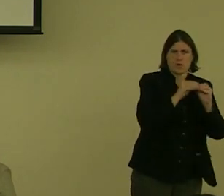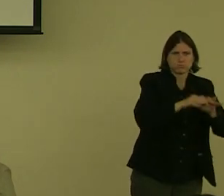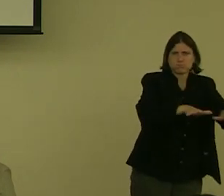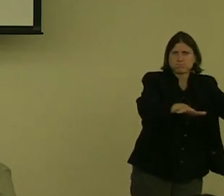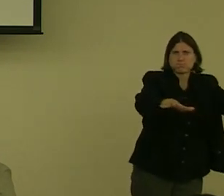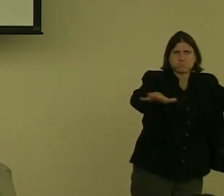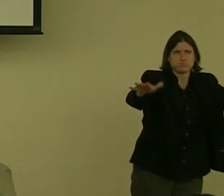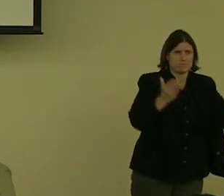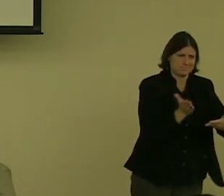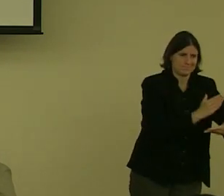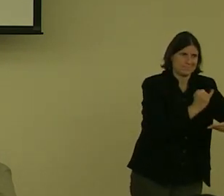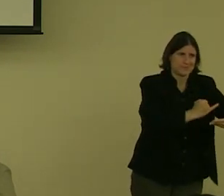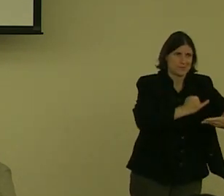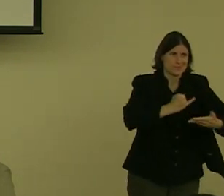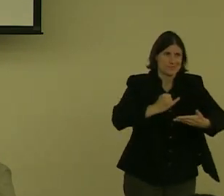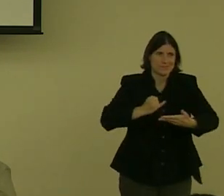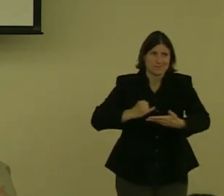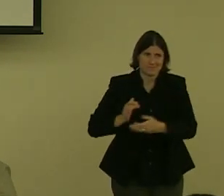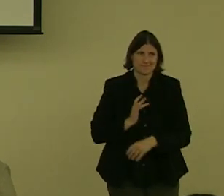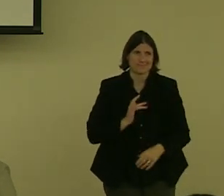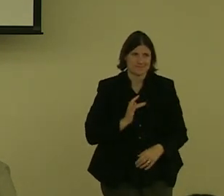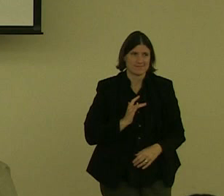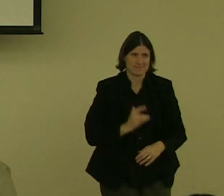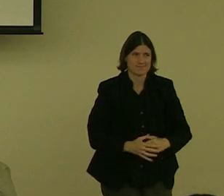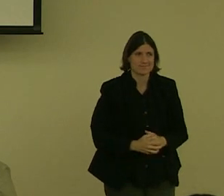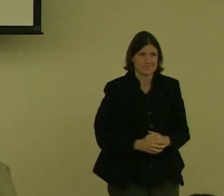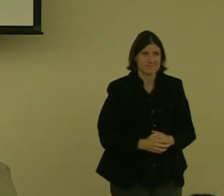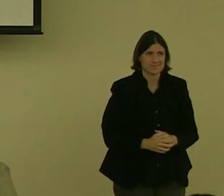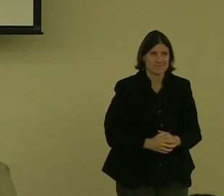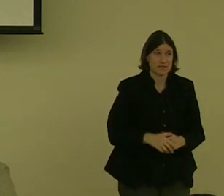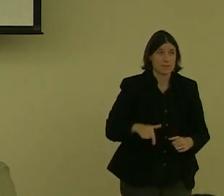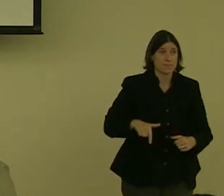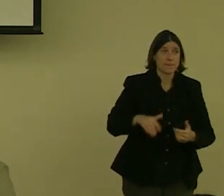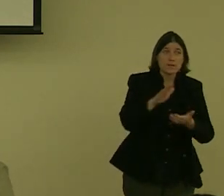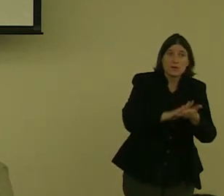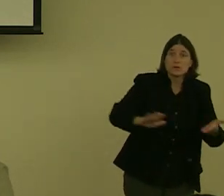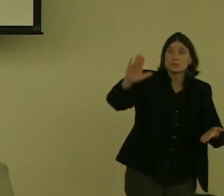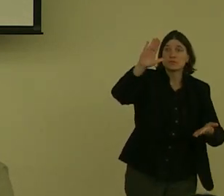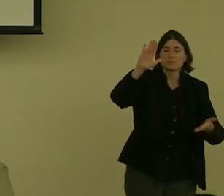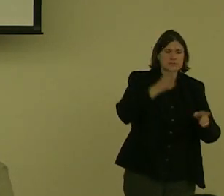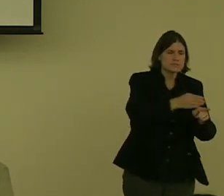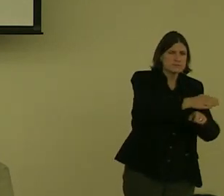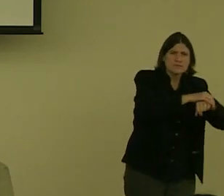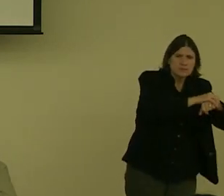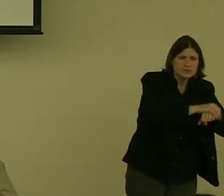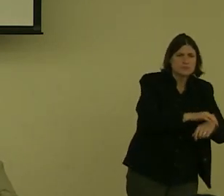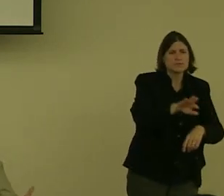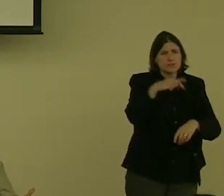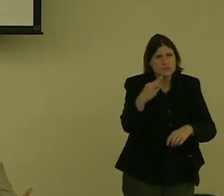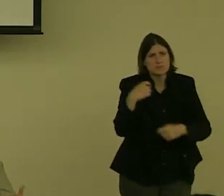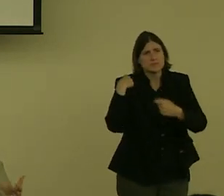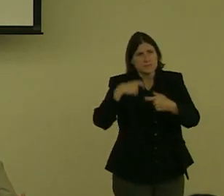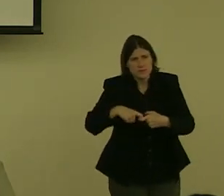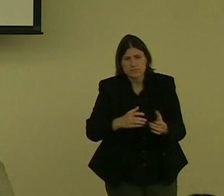what's really interesting to me is that, you know, when I was a grad student and I was just trying to get some journal, you know, articles published, or I was trying to get into